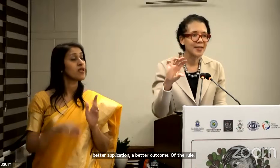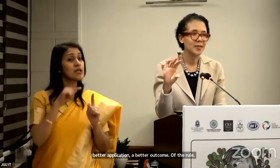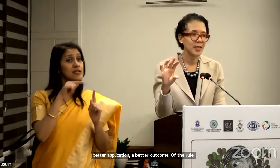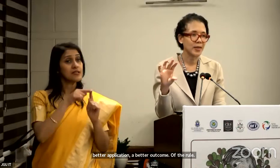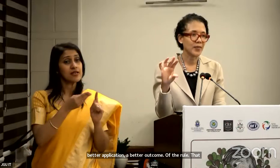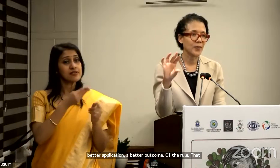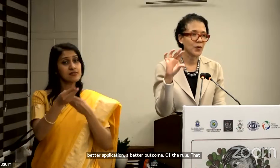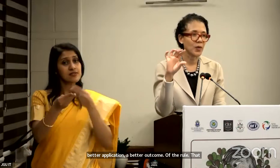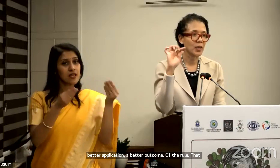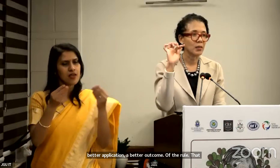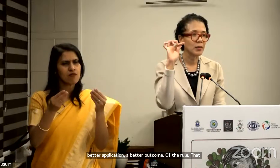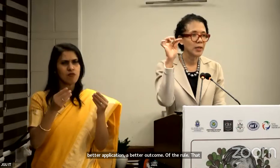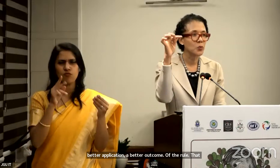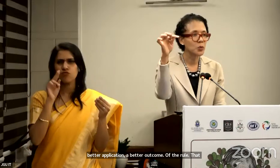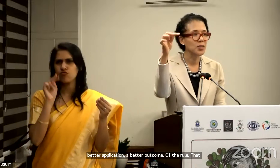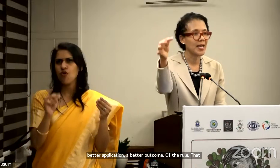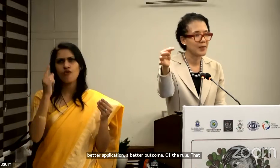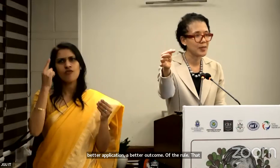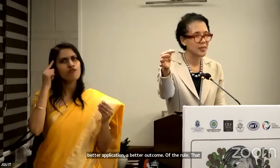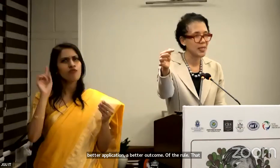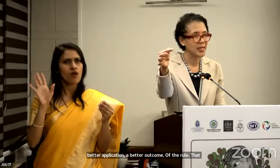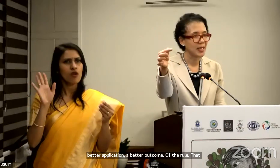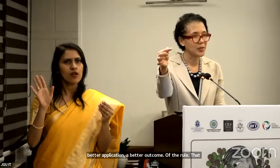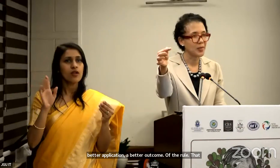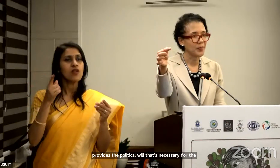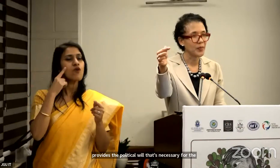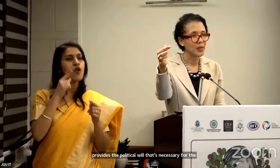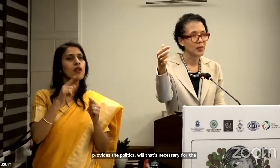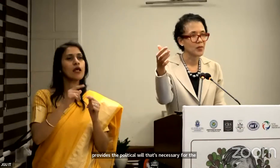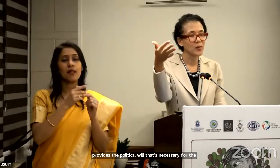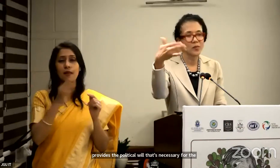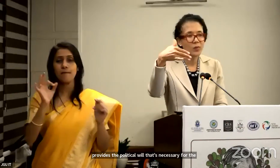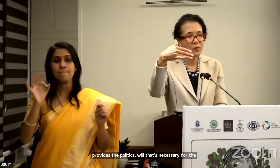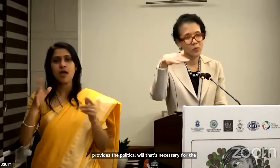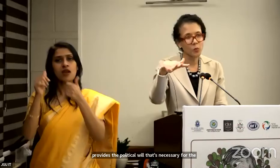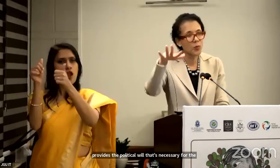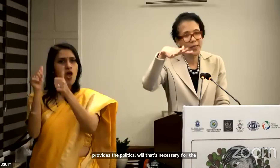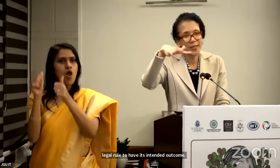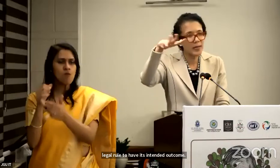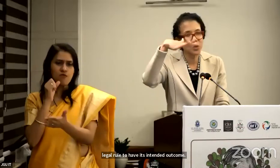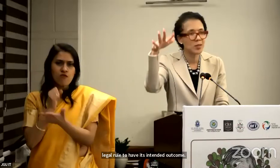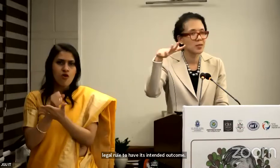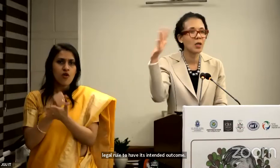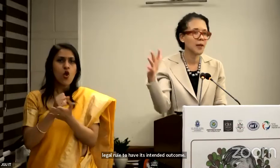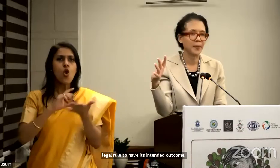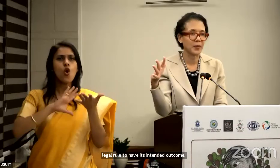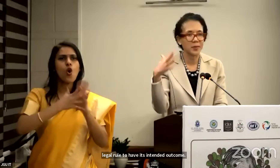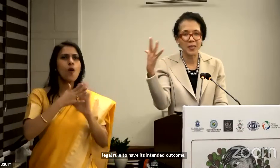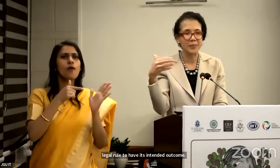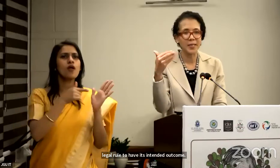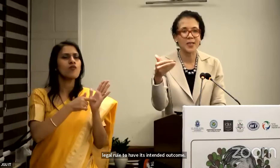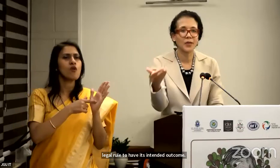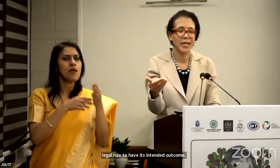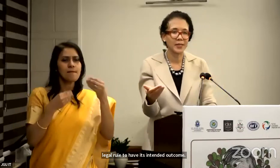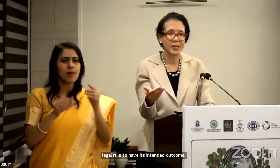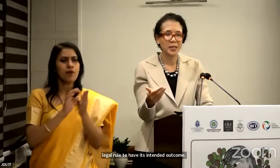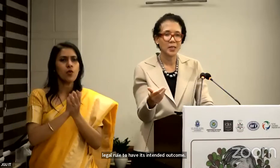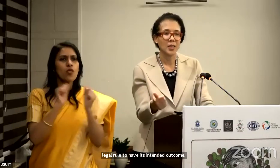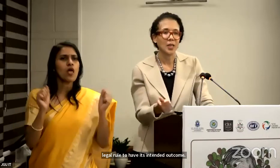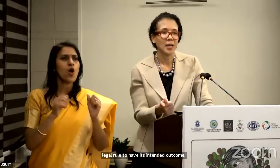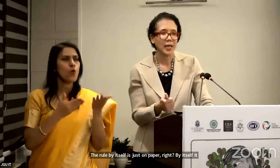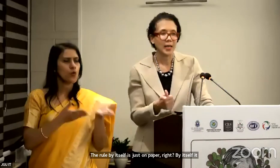that's necessary for the legal rule to have its intended outcome. The rule by itself is just on paper, right? By itself, it